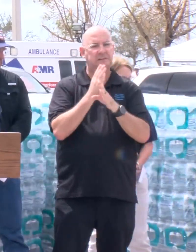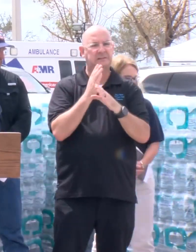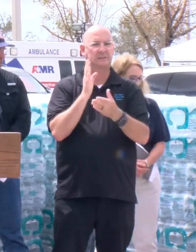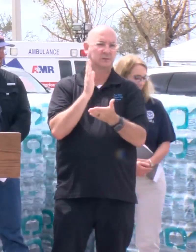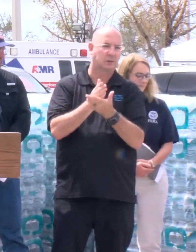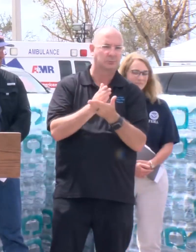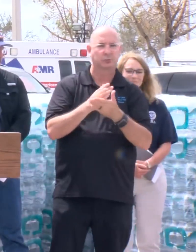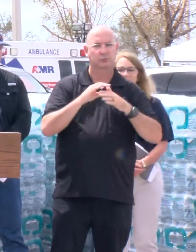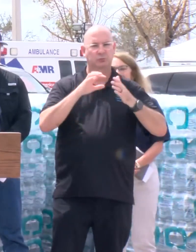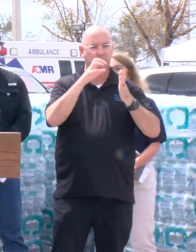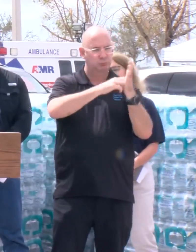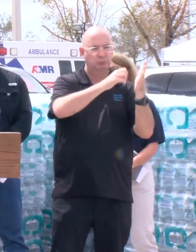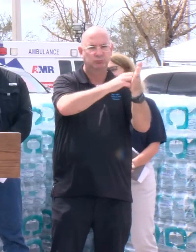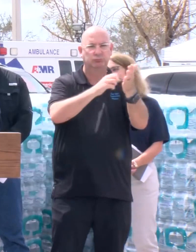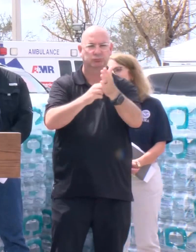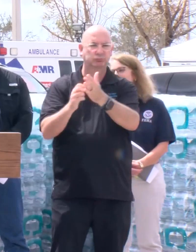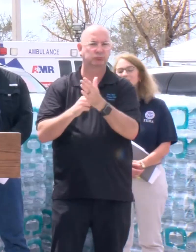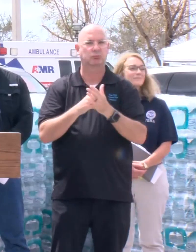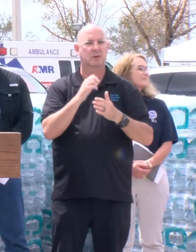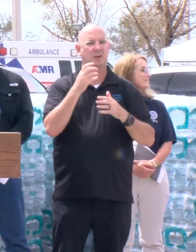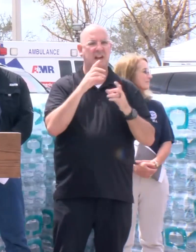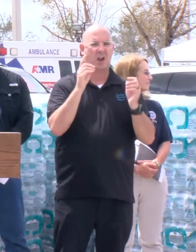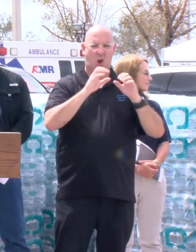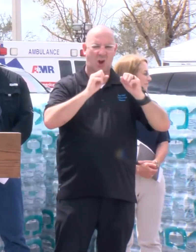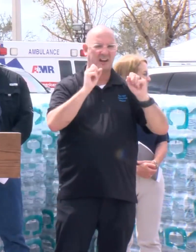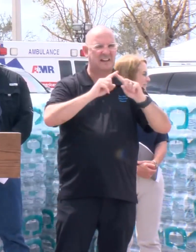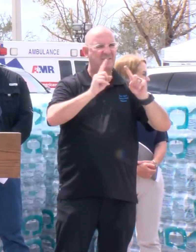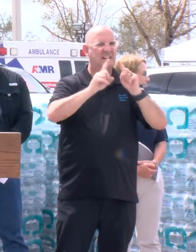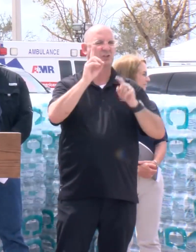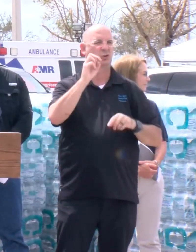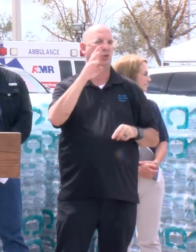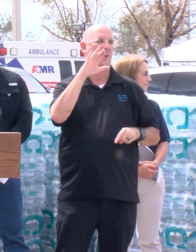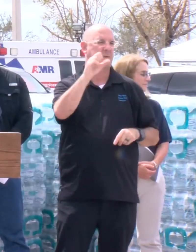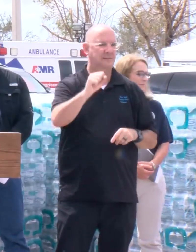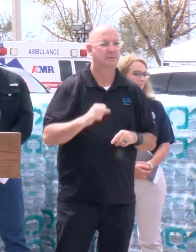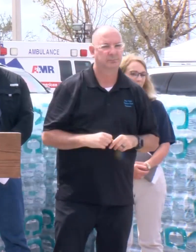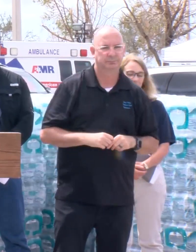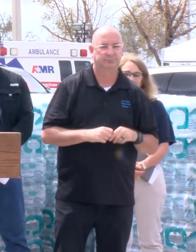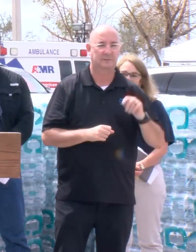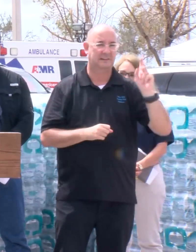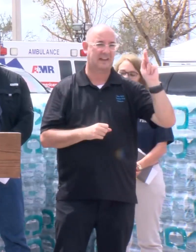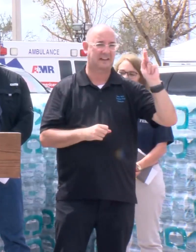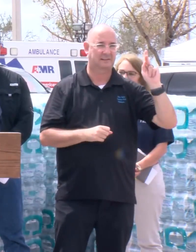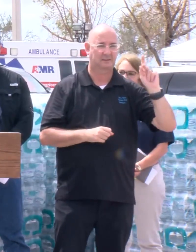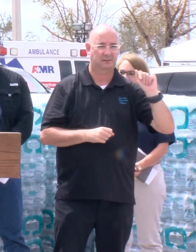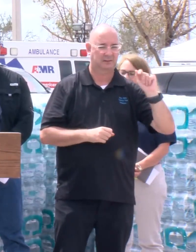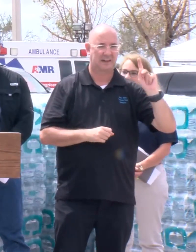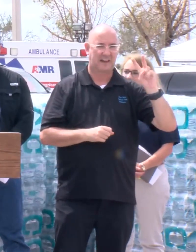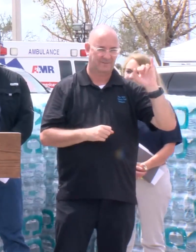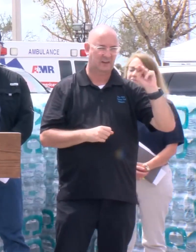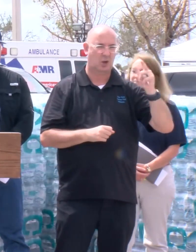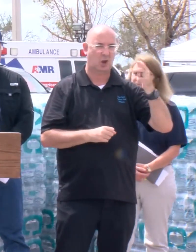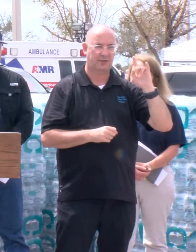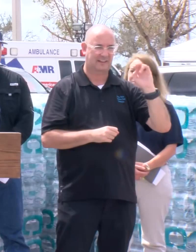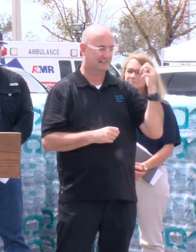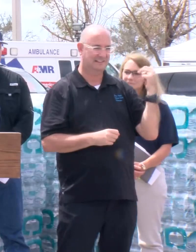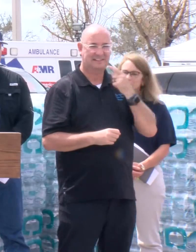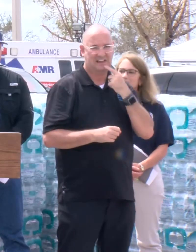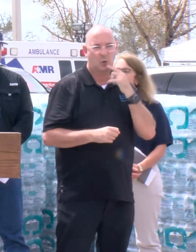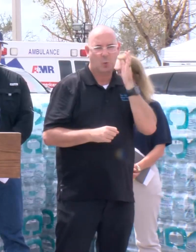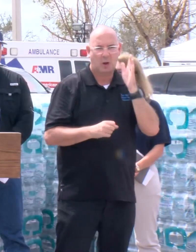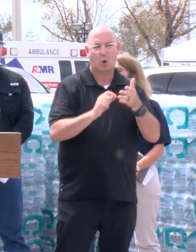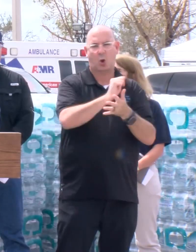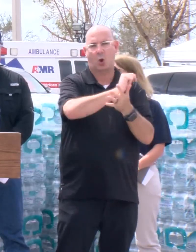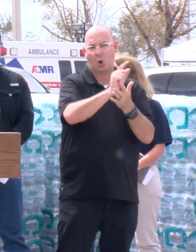And so Kevin Guthrie has directed that all of those requests be fulfilled this week. So they fulfilled some,